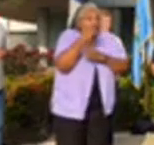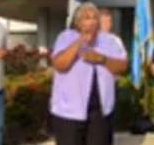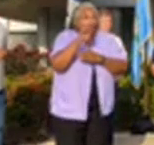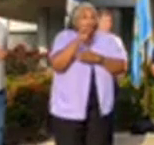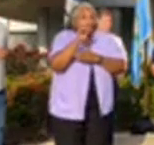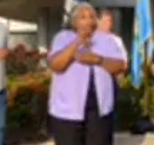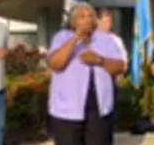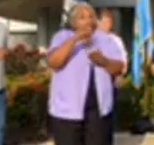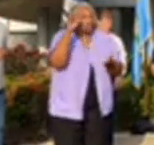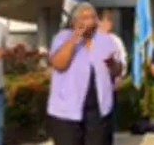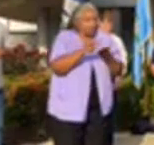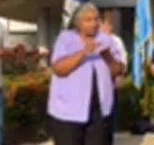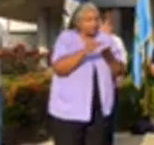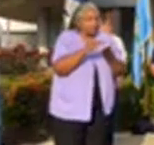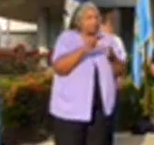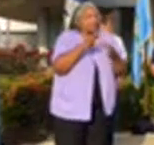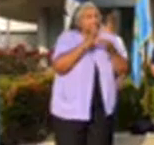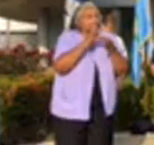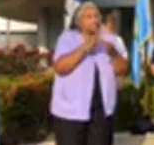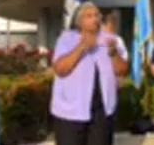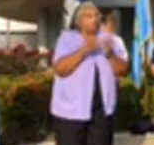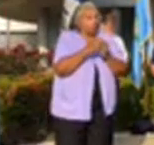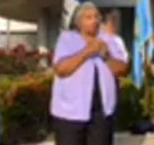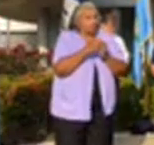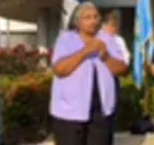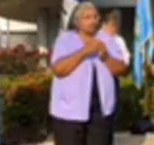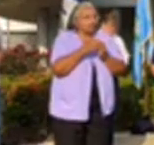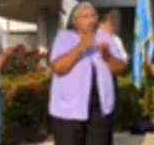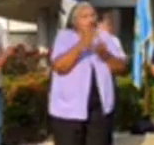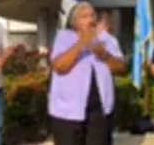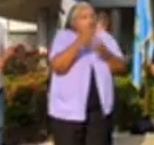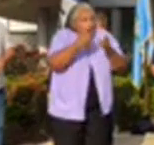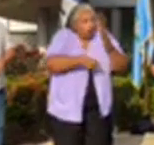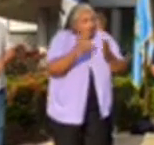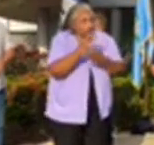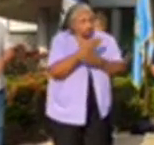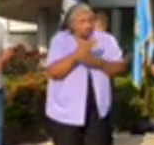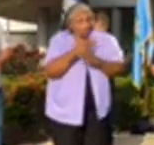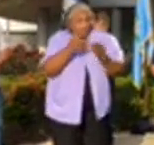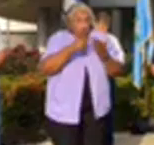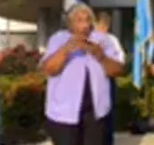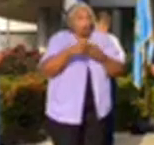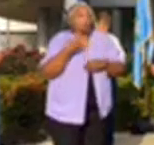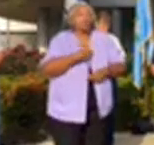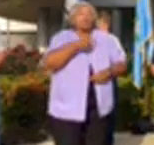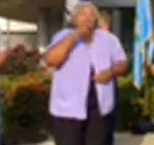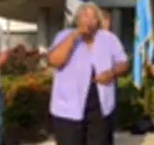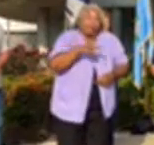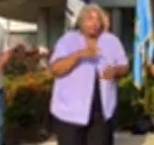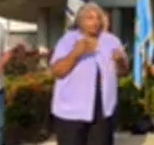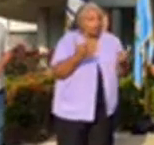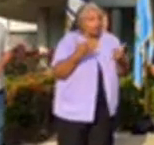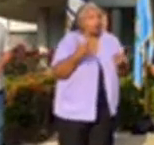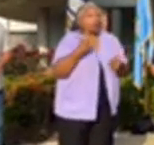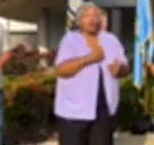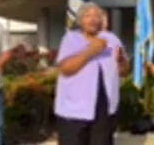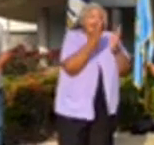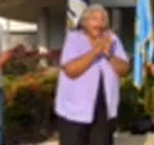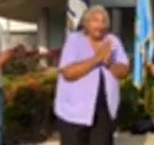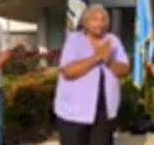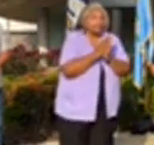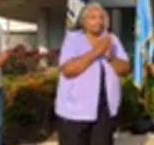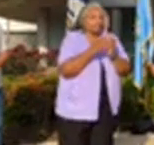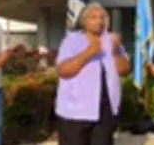relates to public assistance programs. These are things that we need immediately, and we're asking and we're advocating